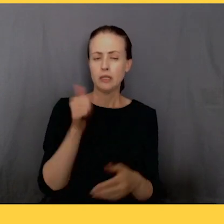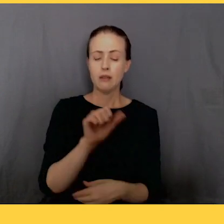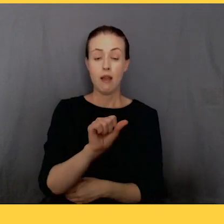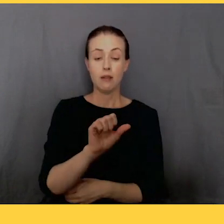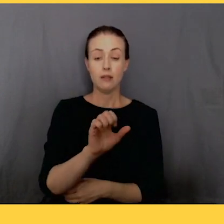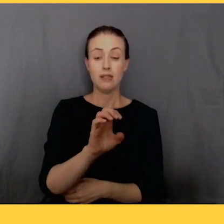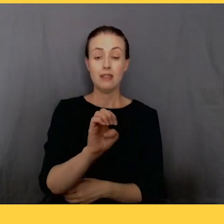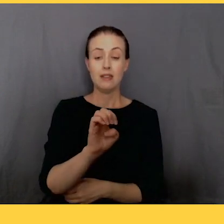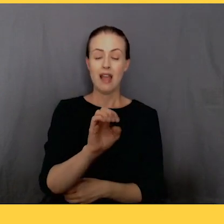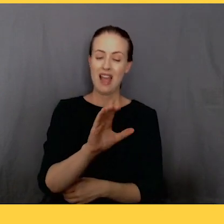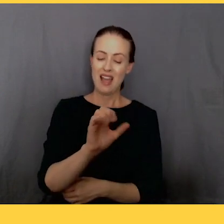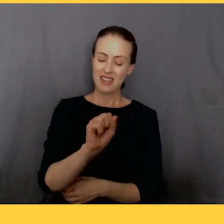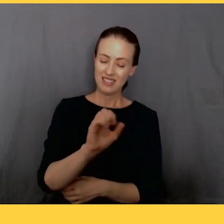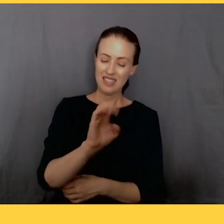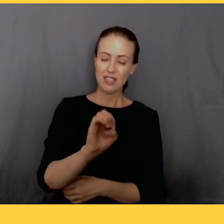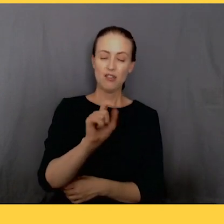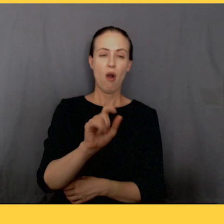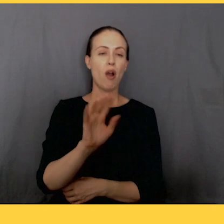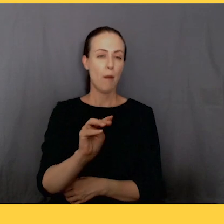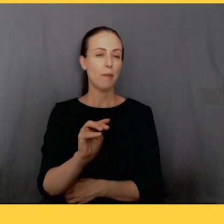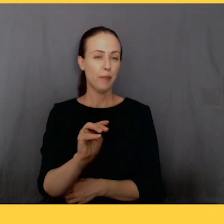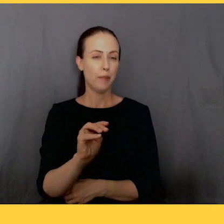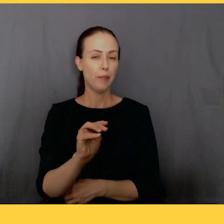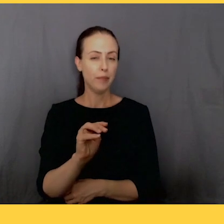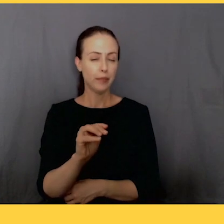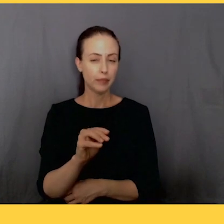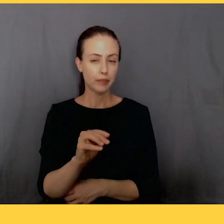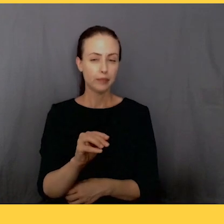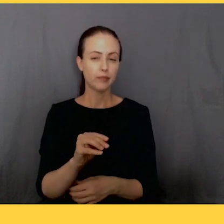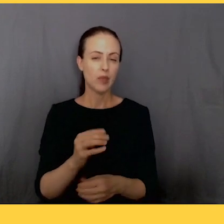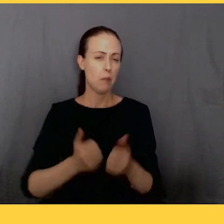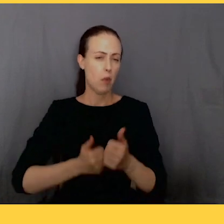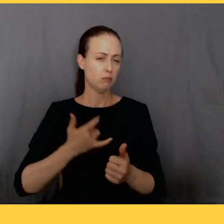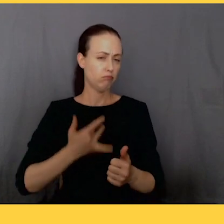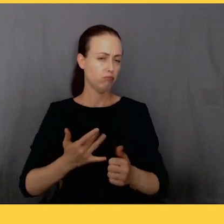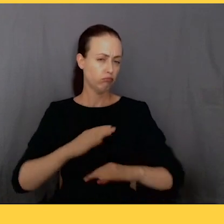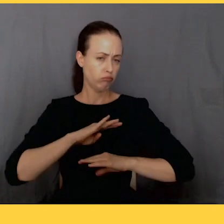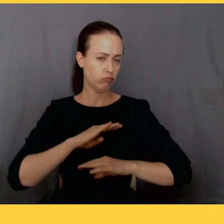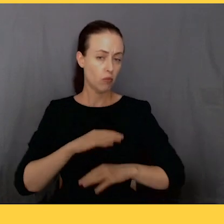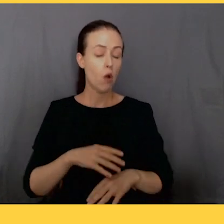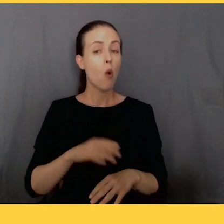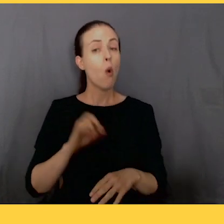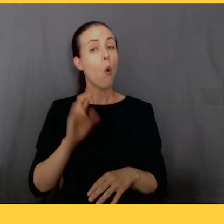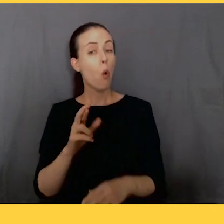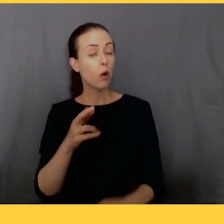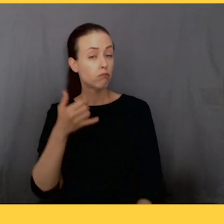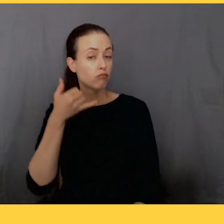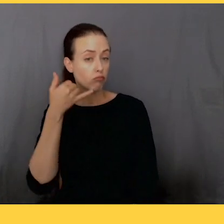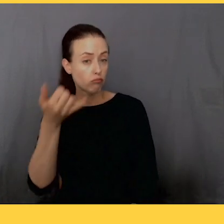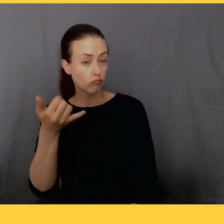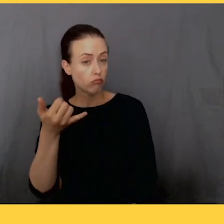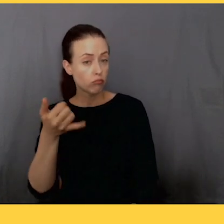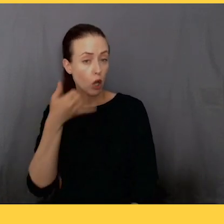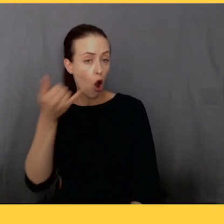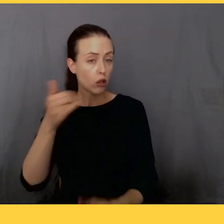satisfaction way. But also, if you just want to call the call center, and that